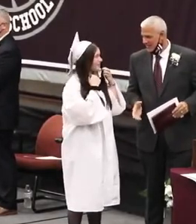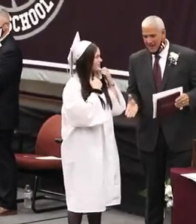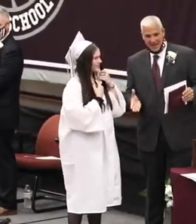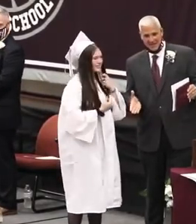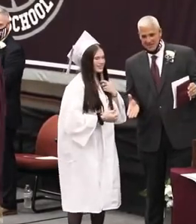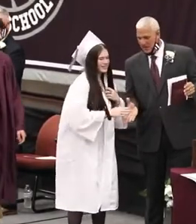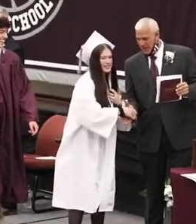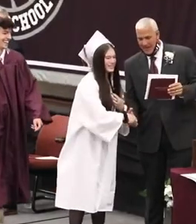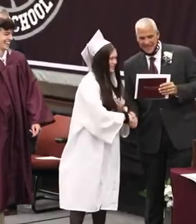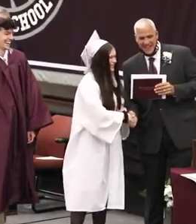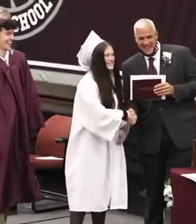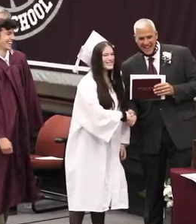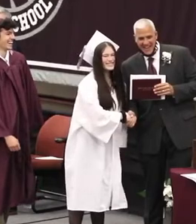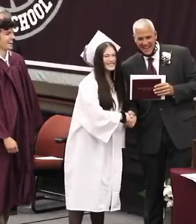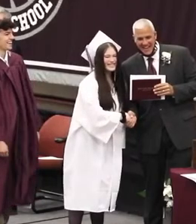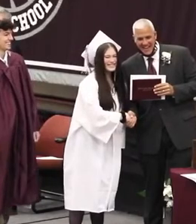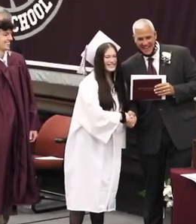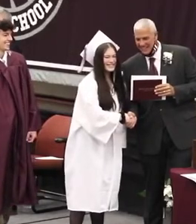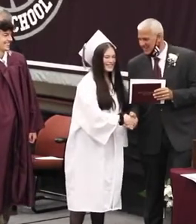Mackenzie Monroe.